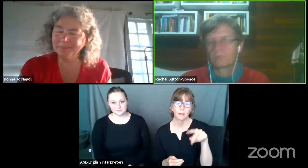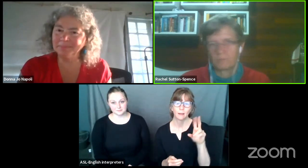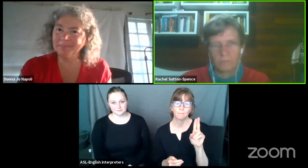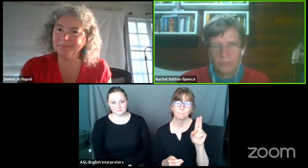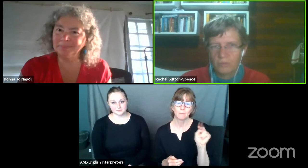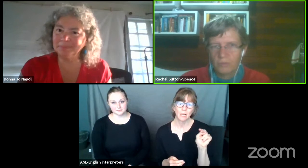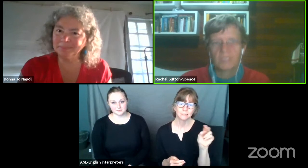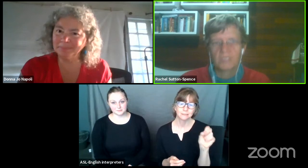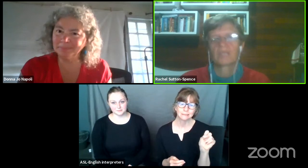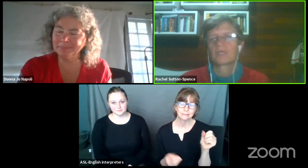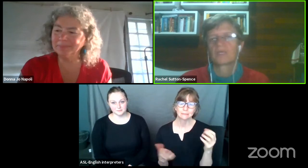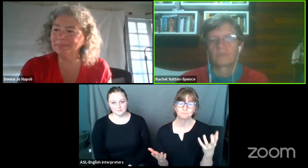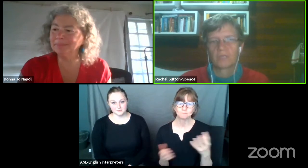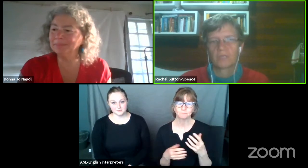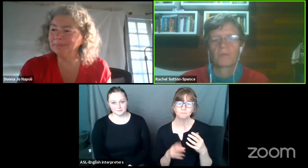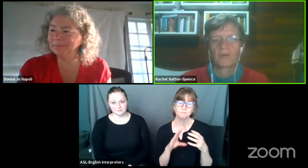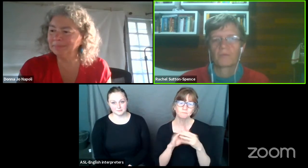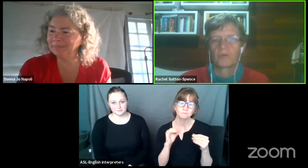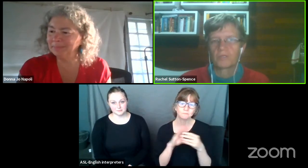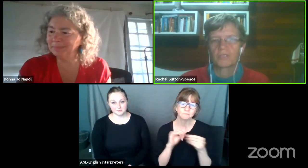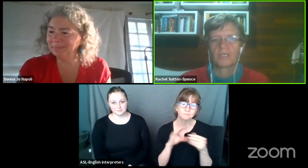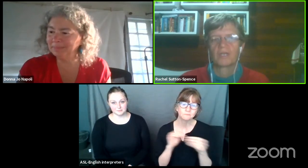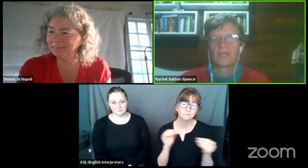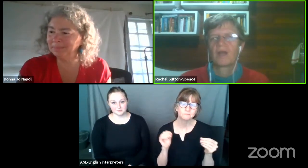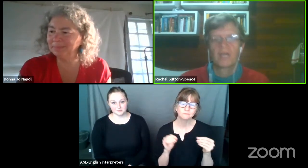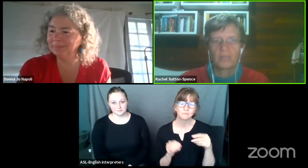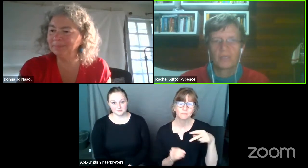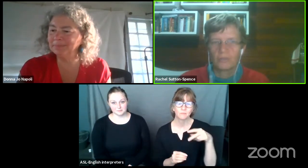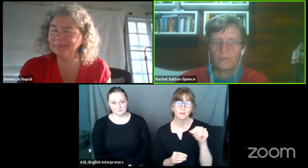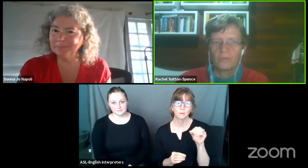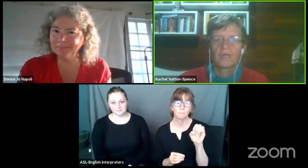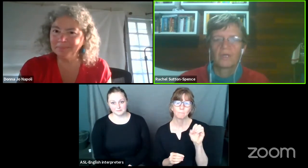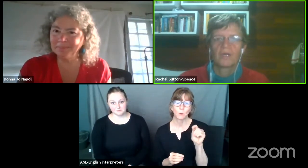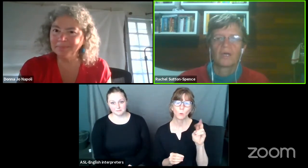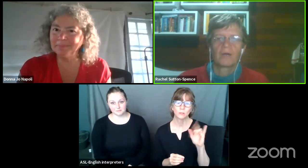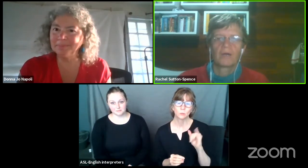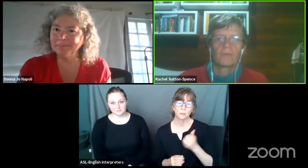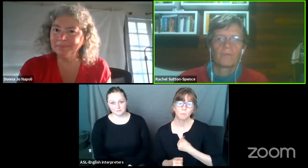about storytelling, they're talking about poetry, haiku.